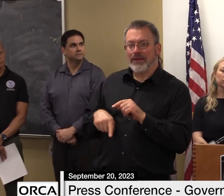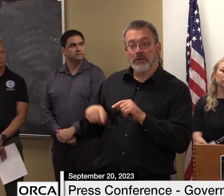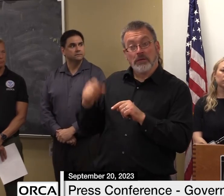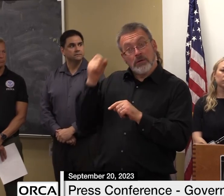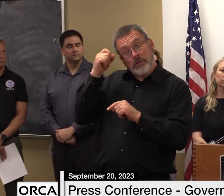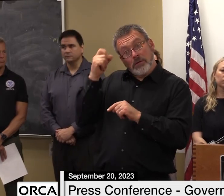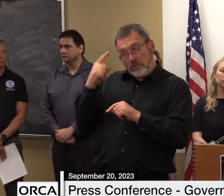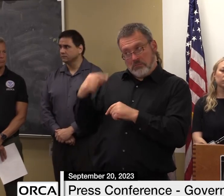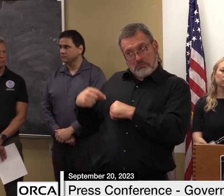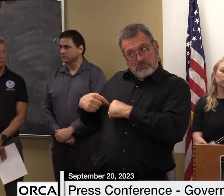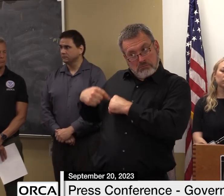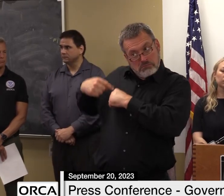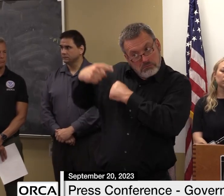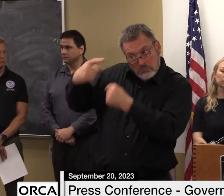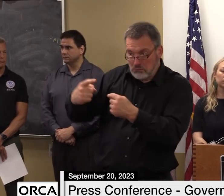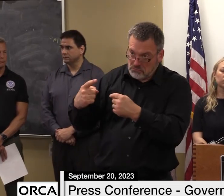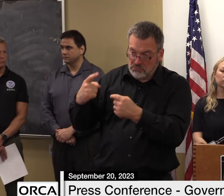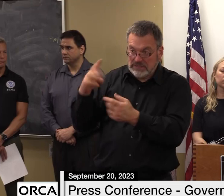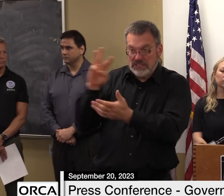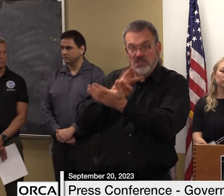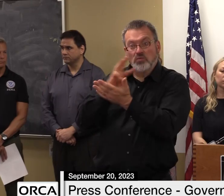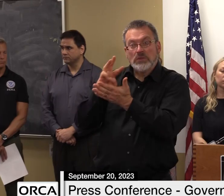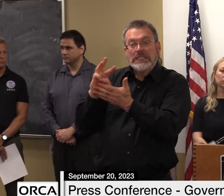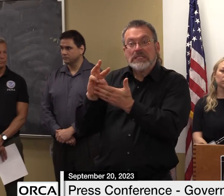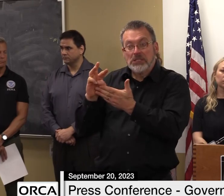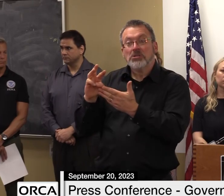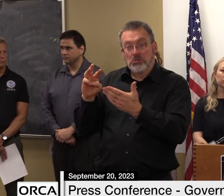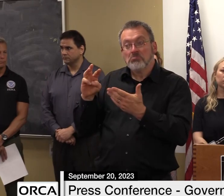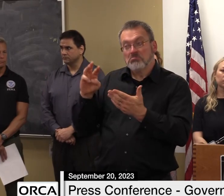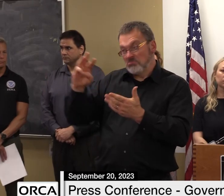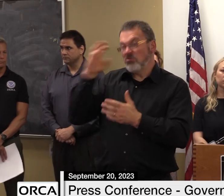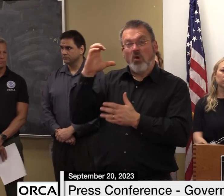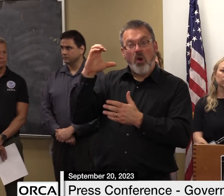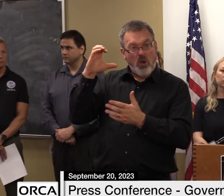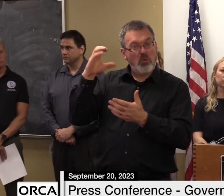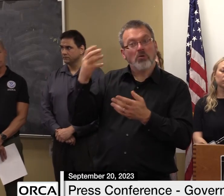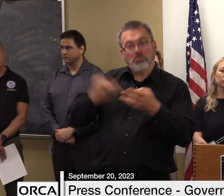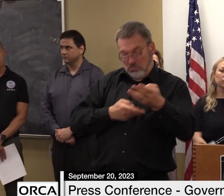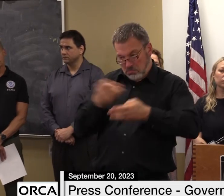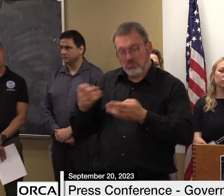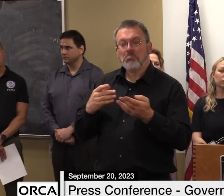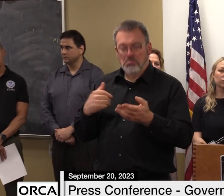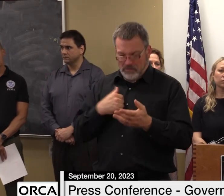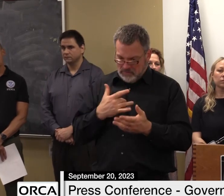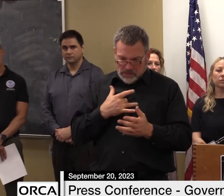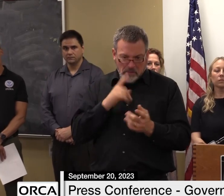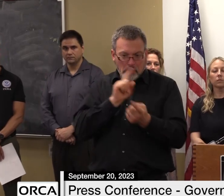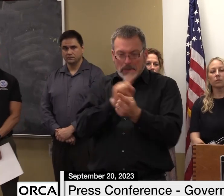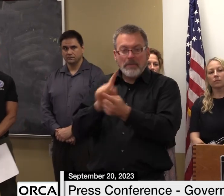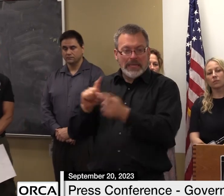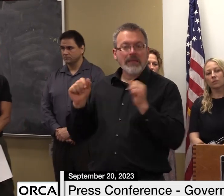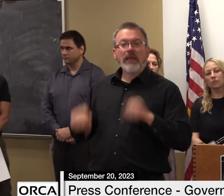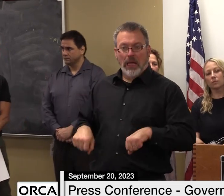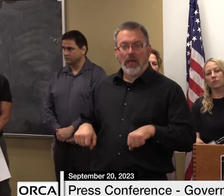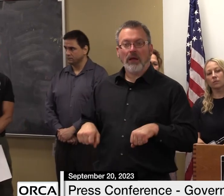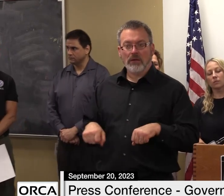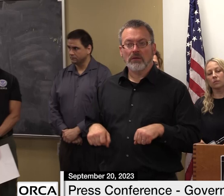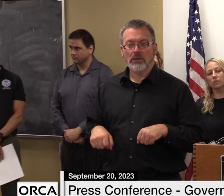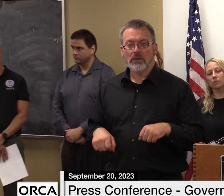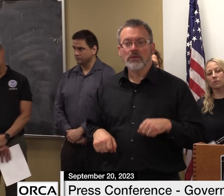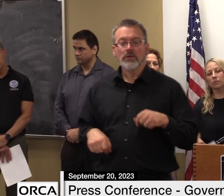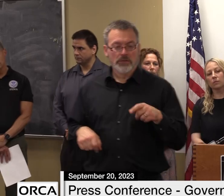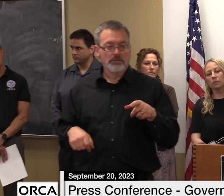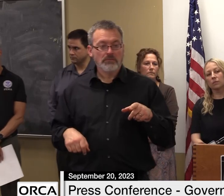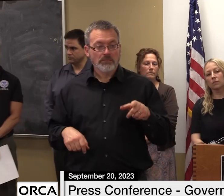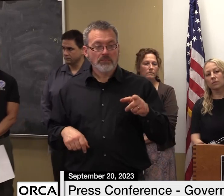we have 600 applications that it will be able to cover everybody. So So does that mean that if